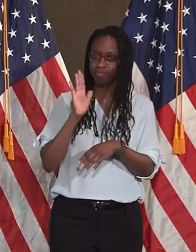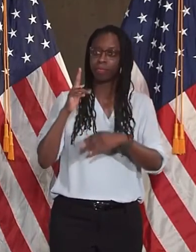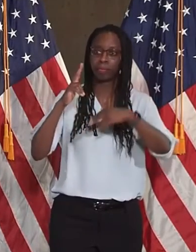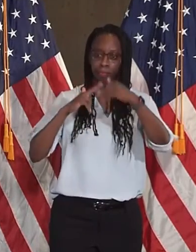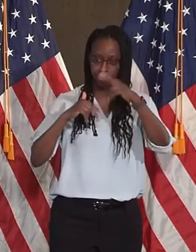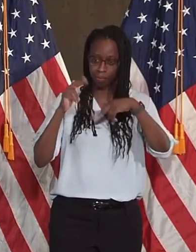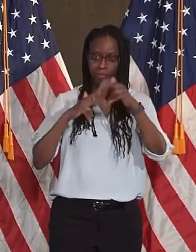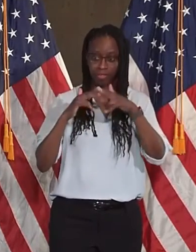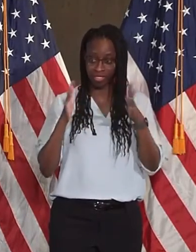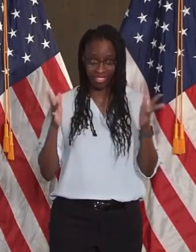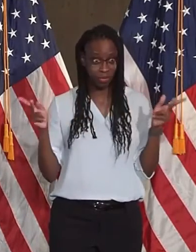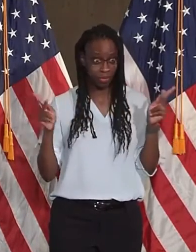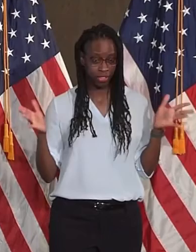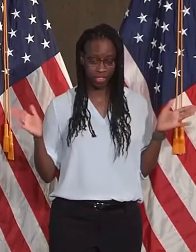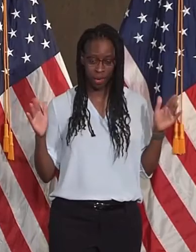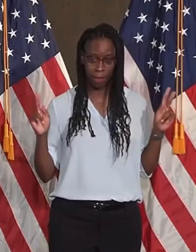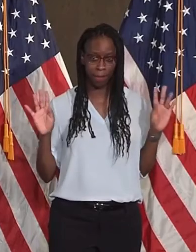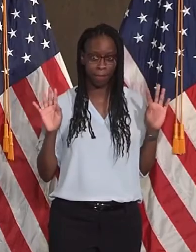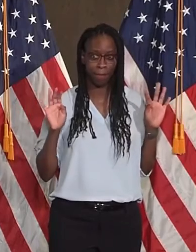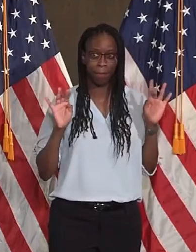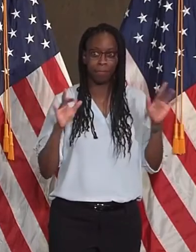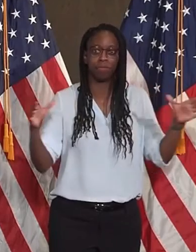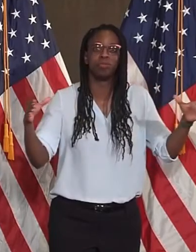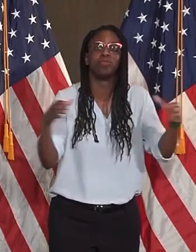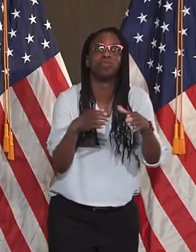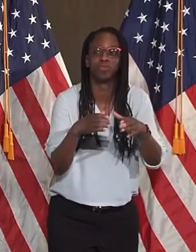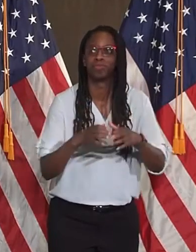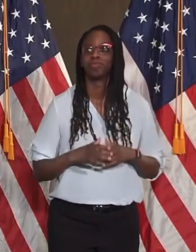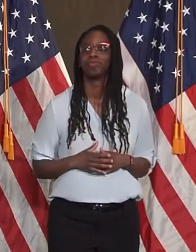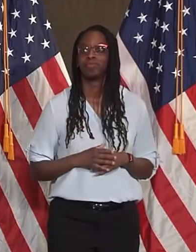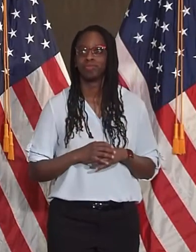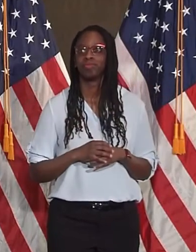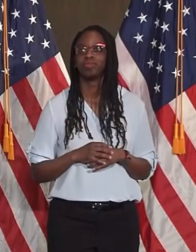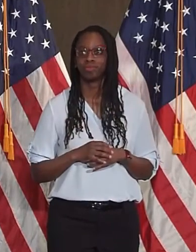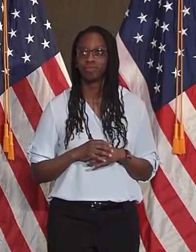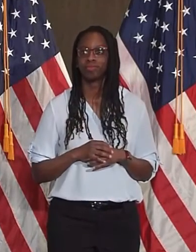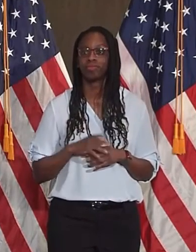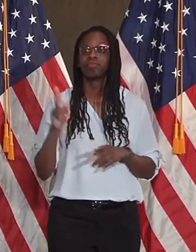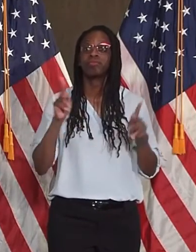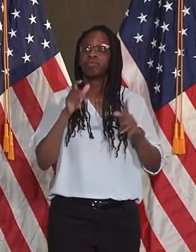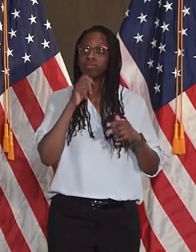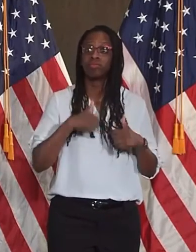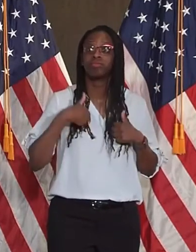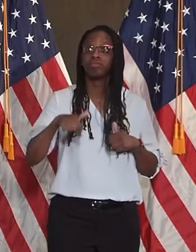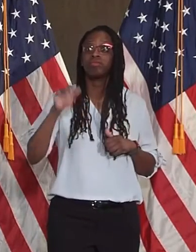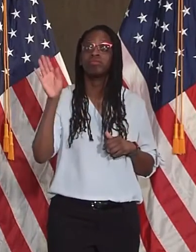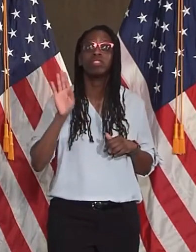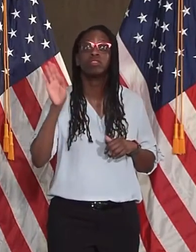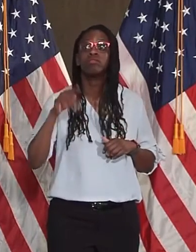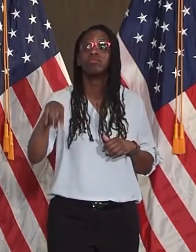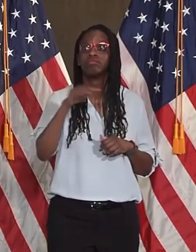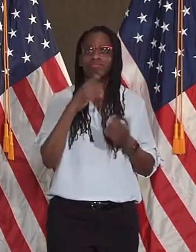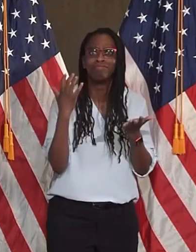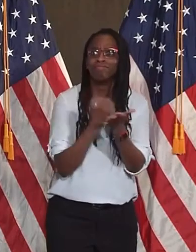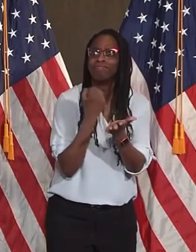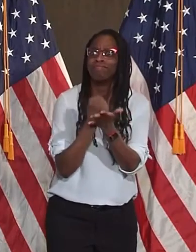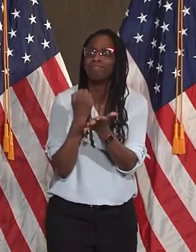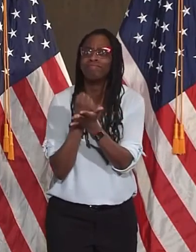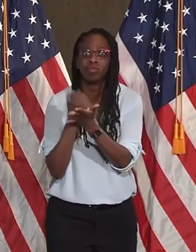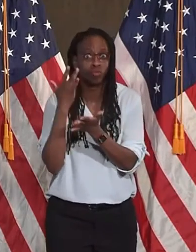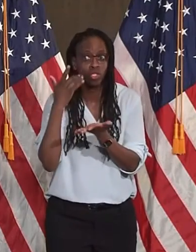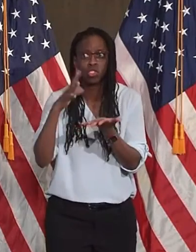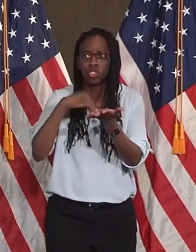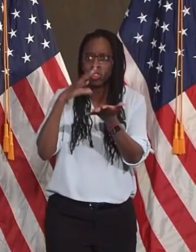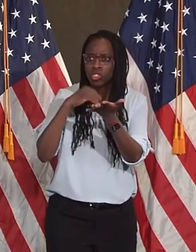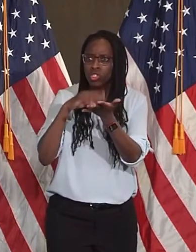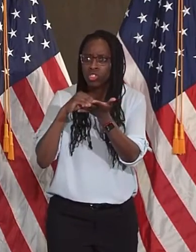learn, earn, and thrive. I vow to be a mayor for the entire city, for every neighborhood, and for